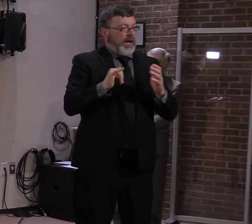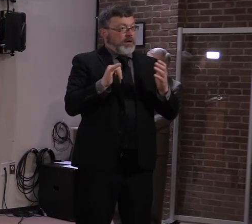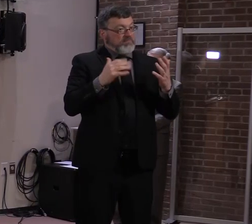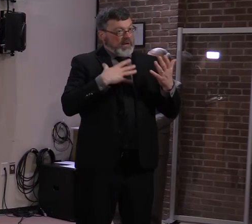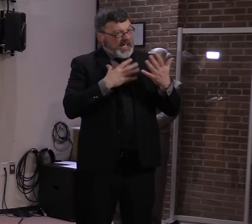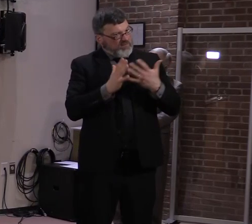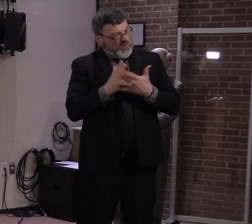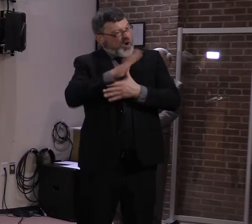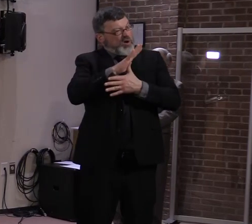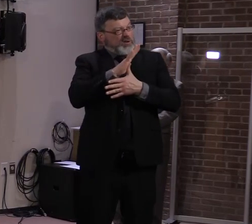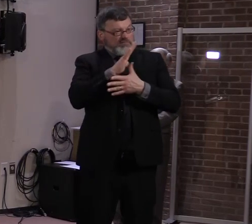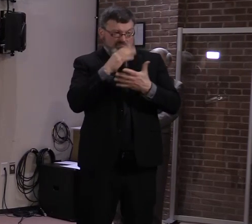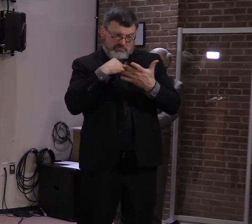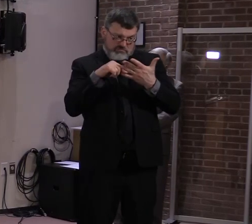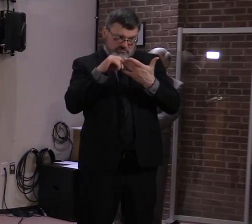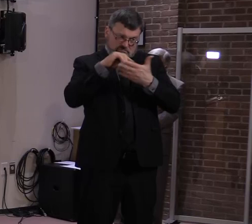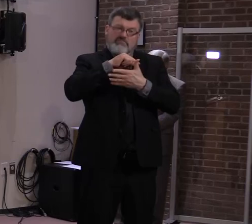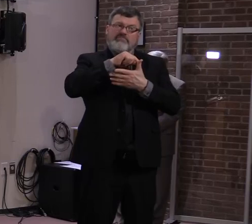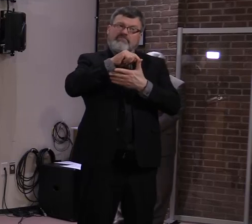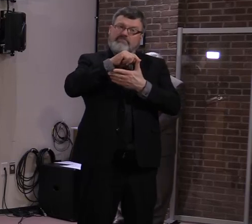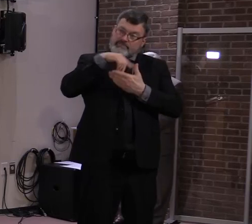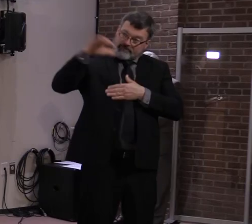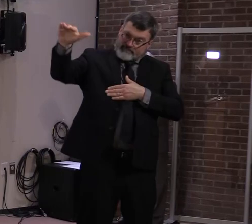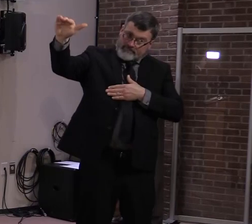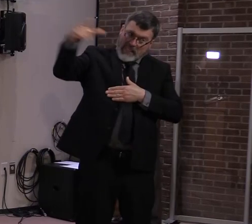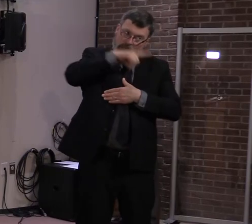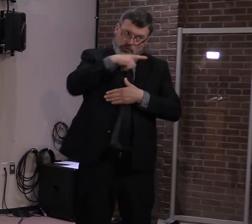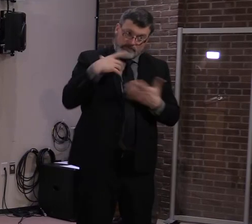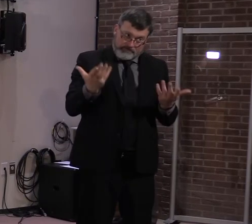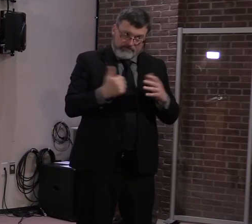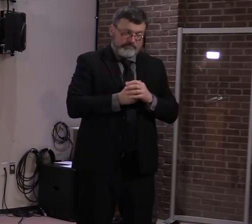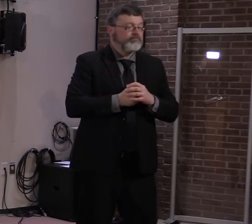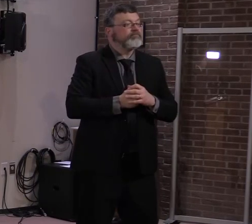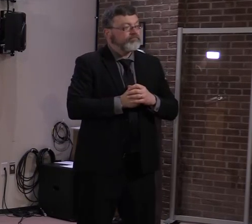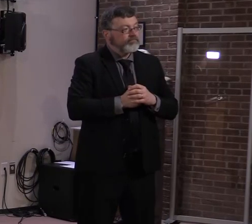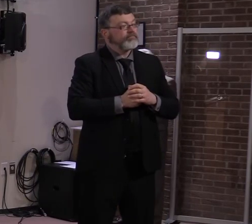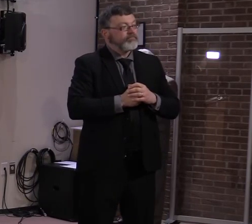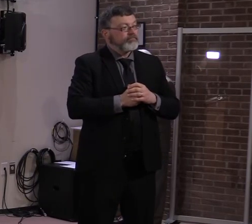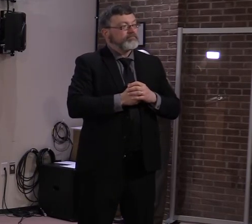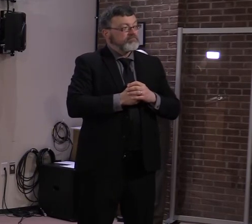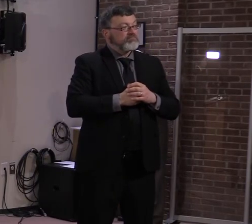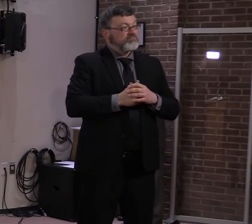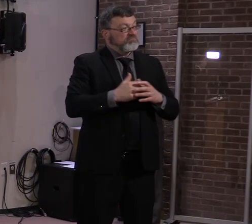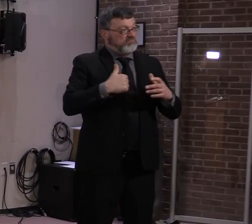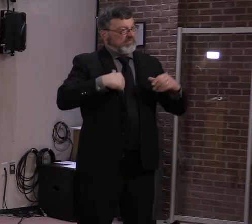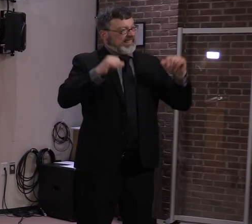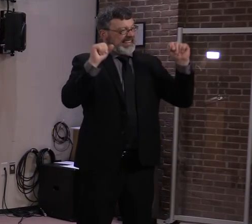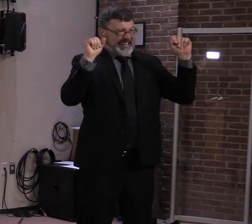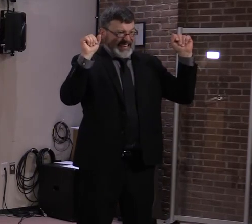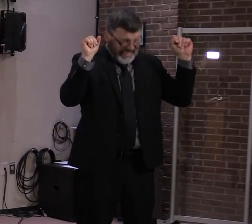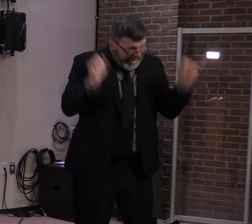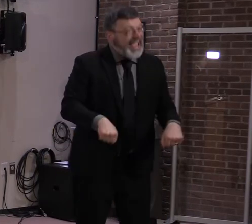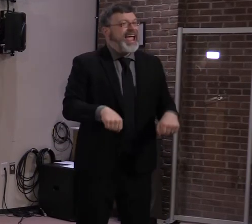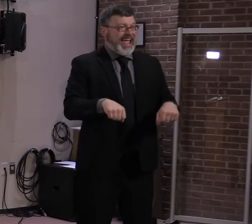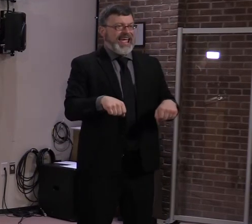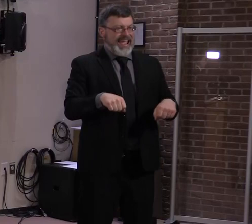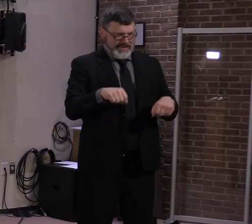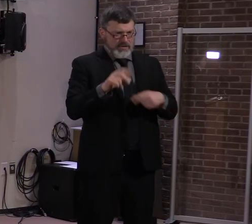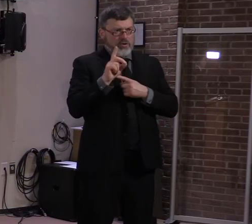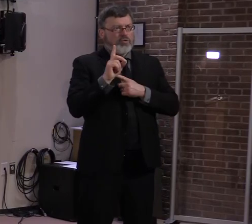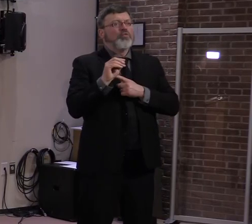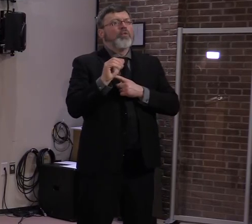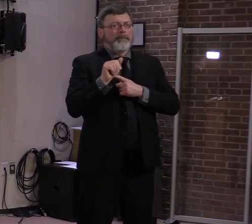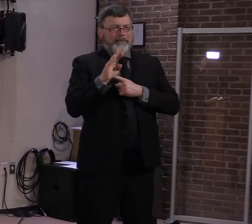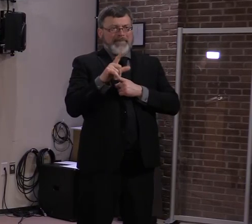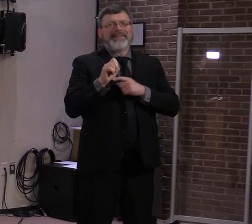transformative is important, but tangible, from my perspective, is important as well. That's where we shouldn't be using